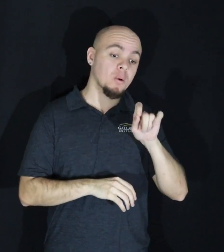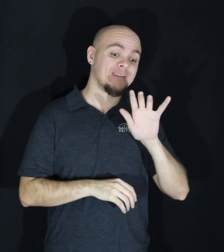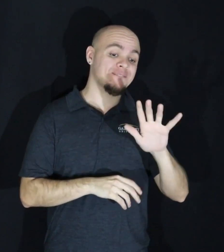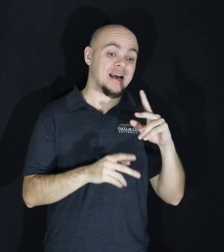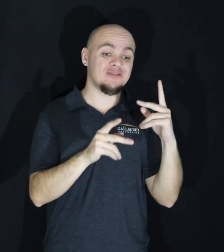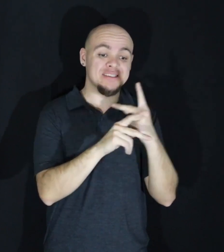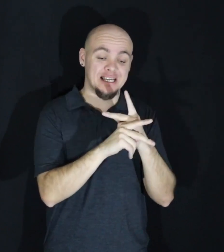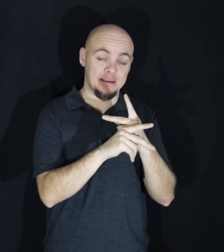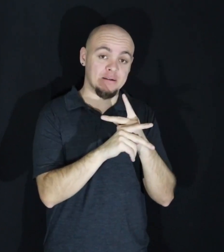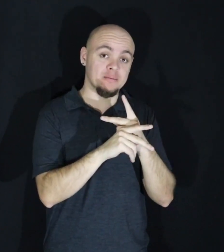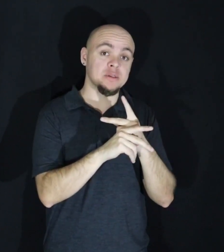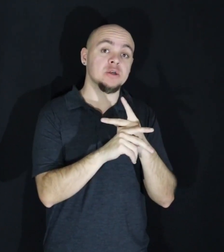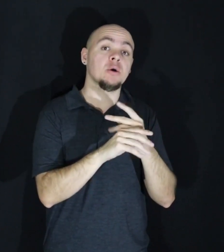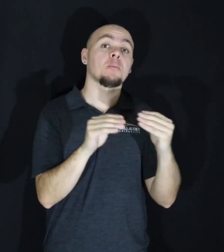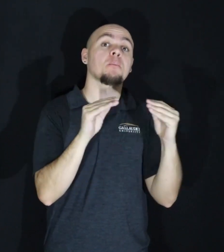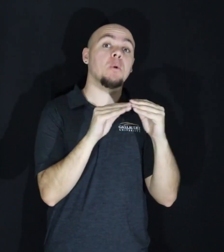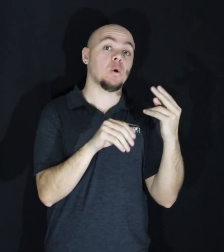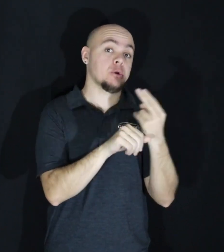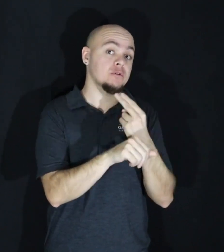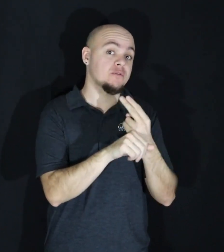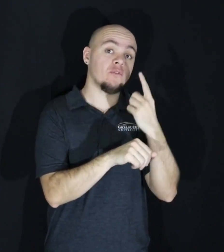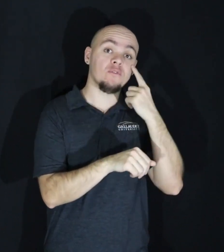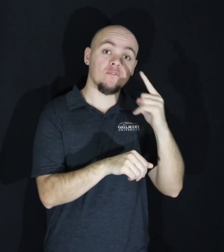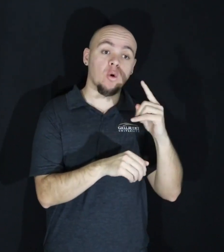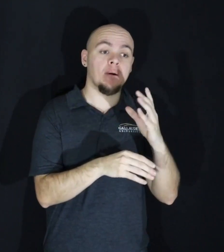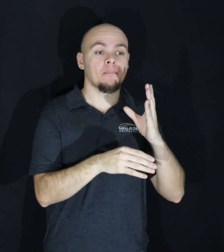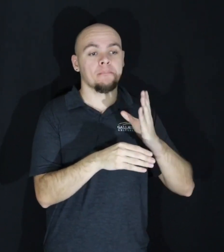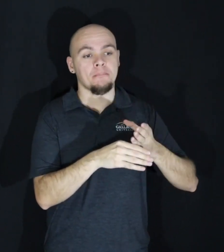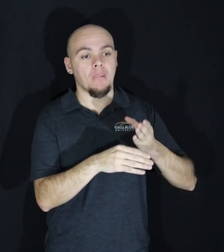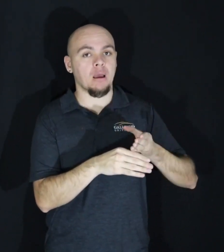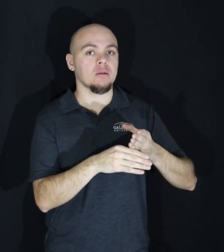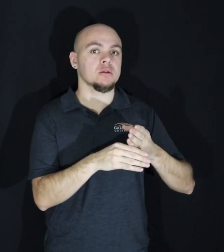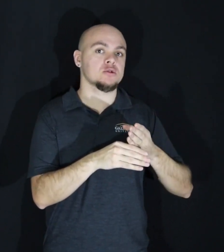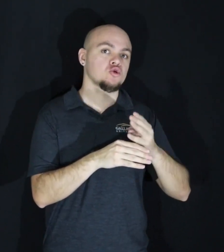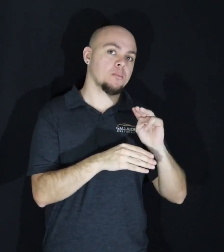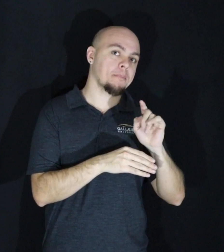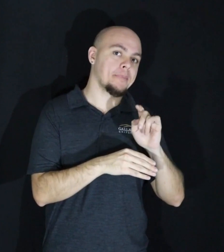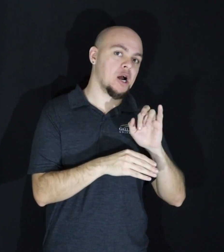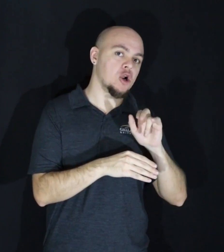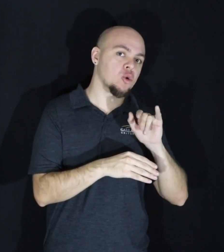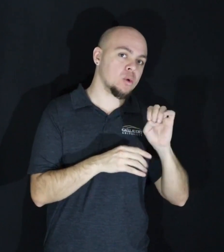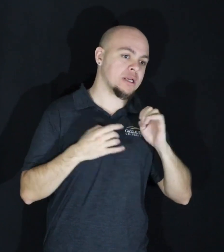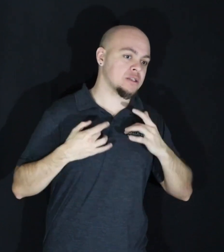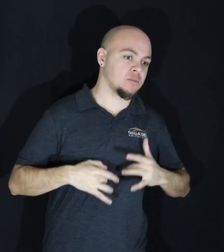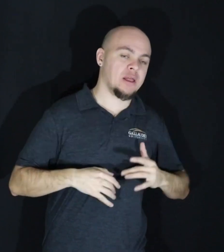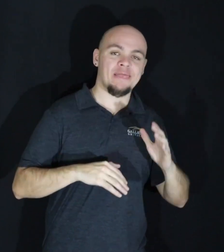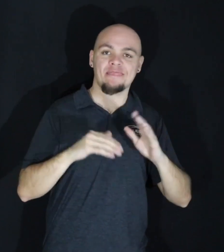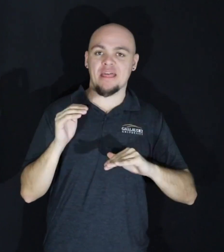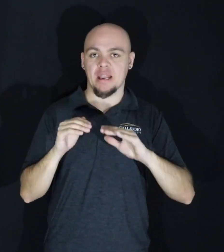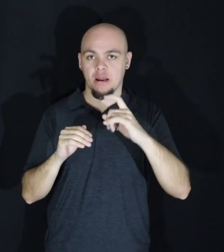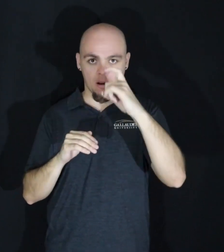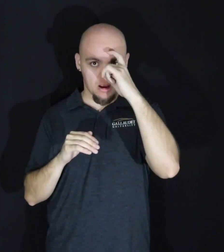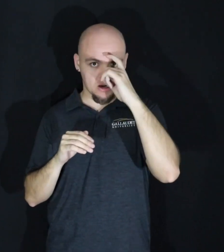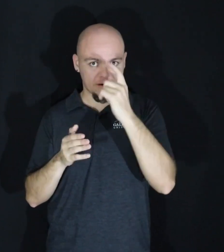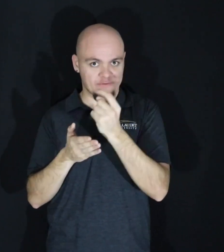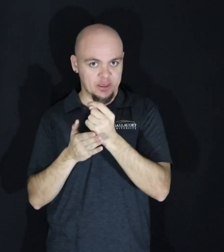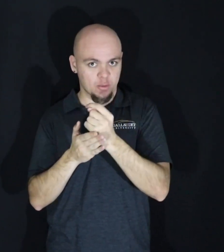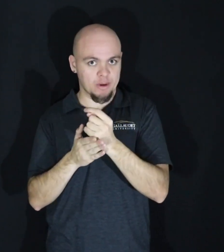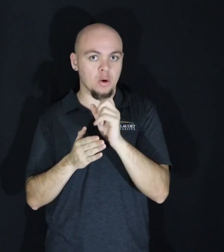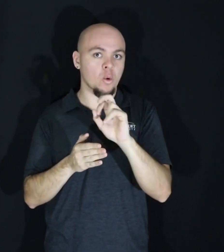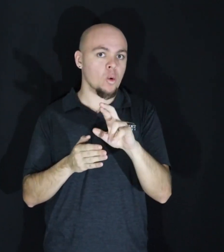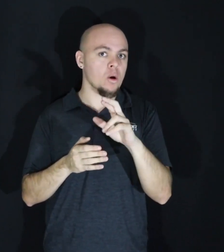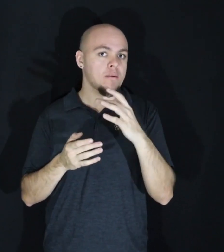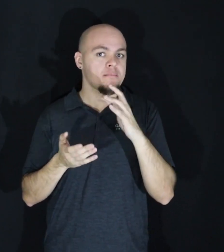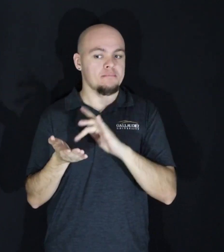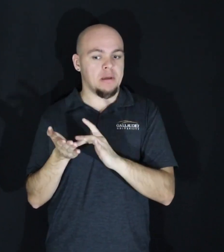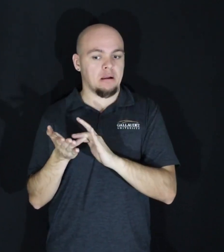more useful at treating mild to moderate depression, anxiety, and stress than cognitive therapy or medical help.